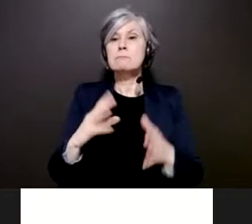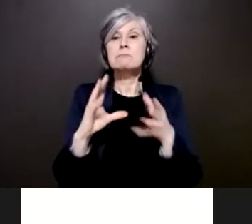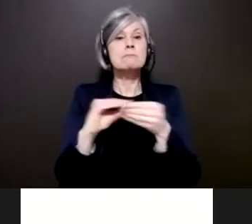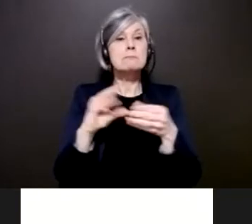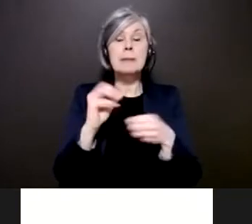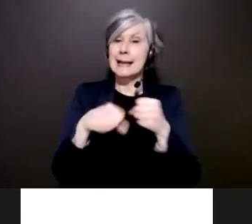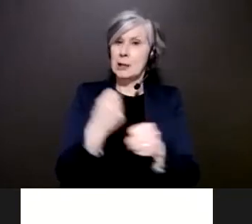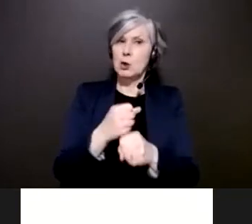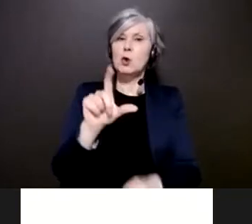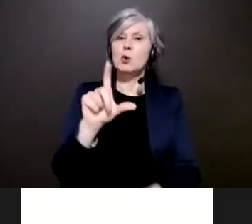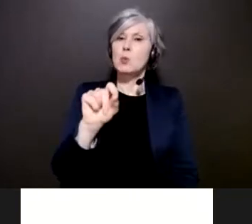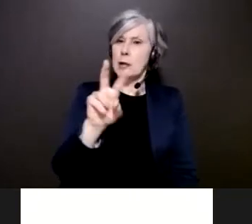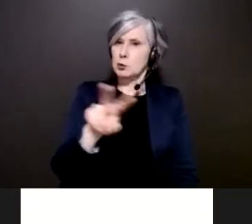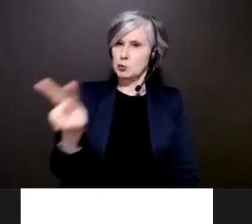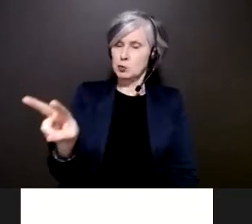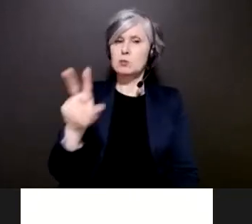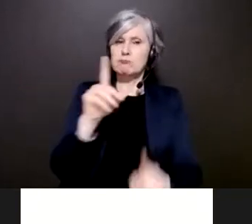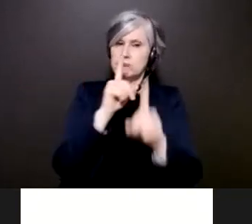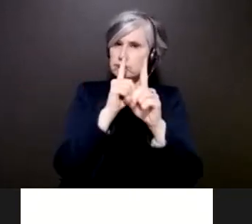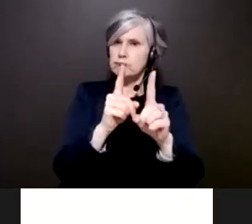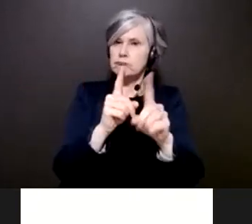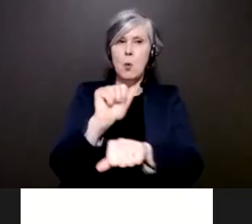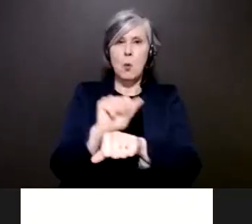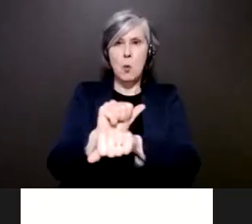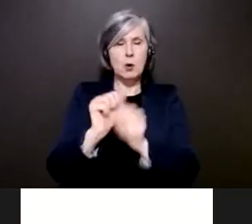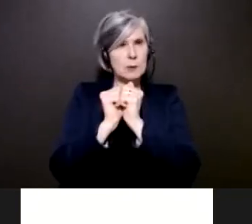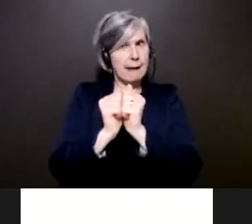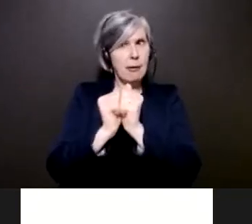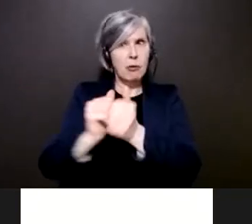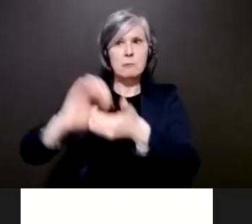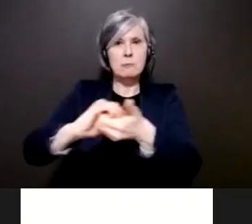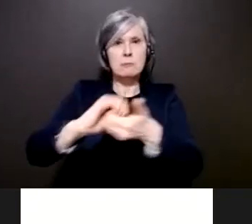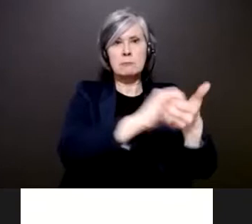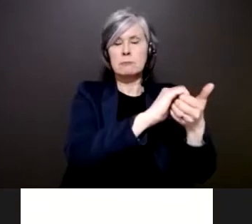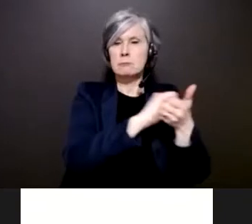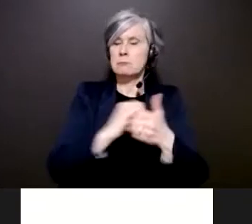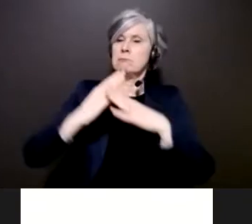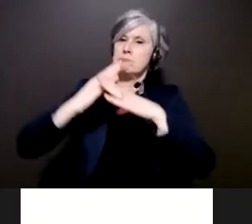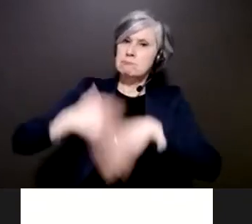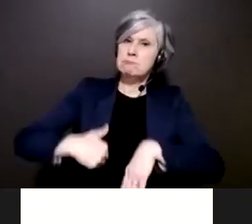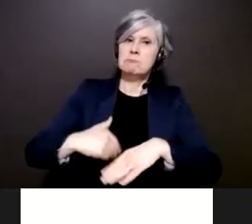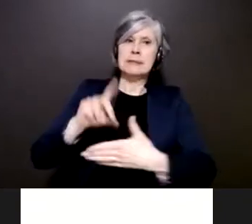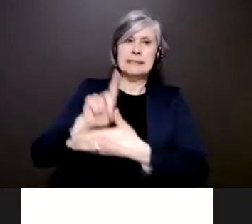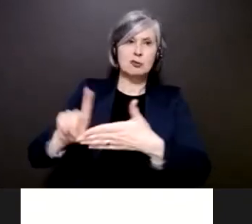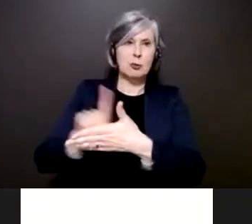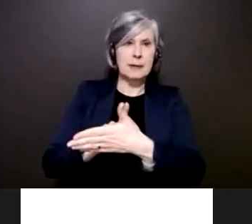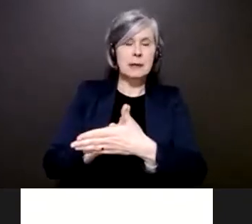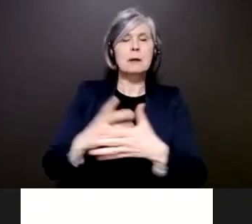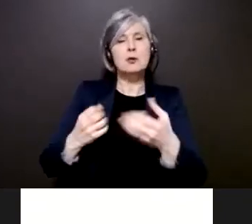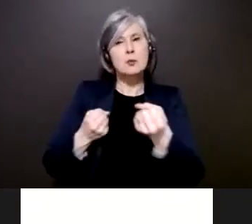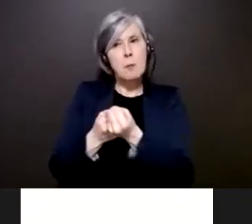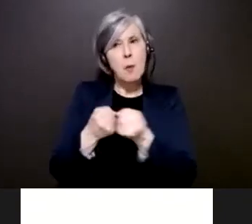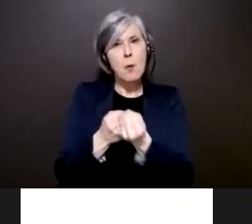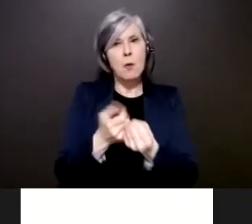combat ageism and age discrimination under the UN Decade of Healthy Aging and support the open-ended working group